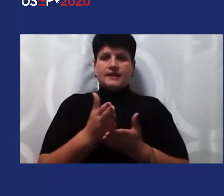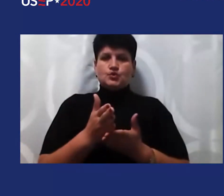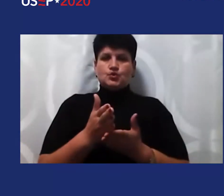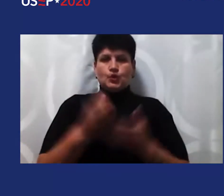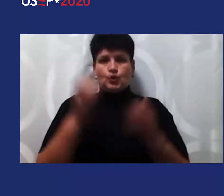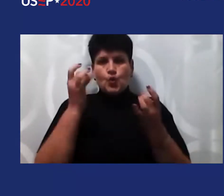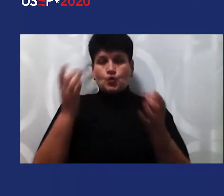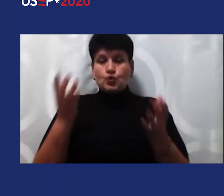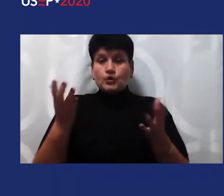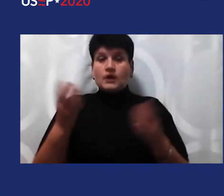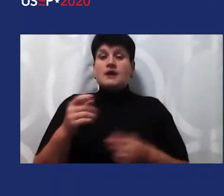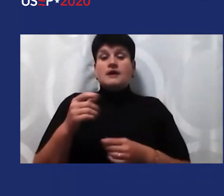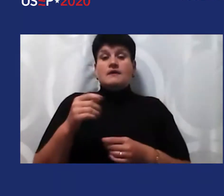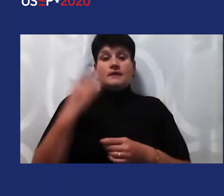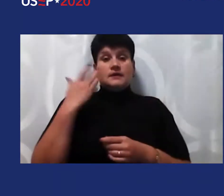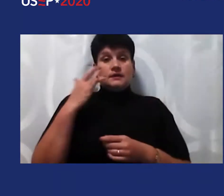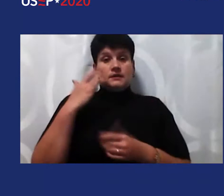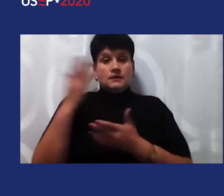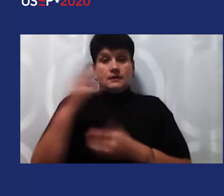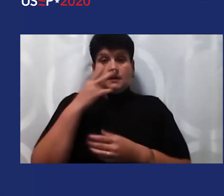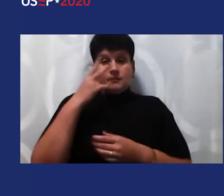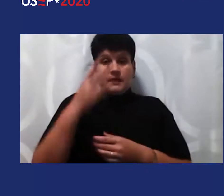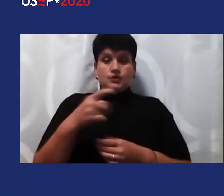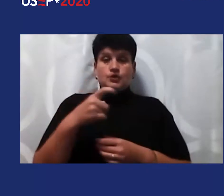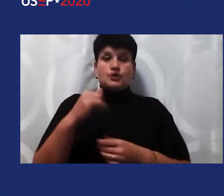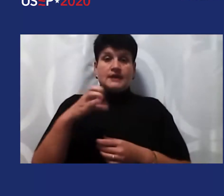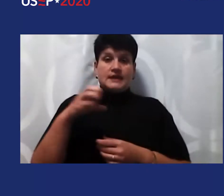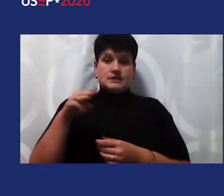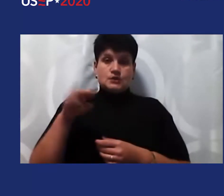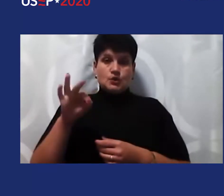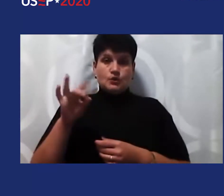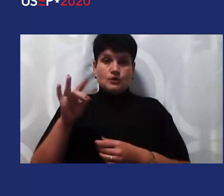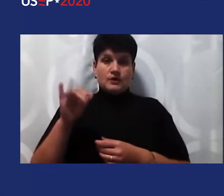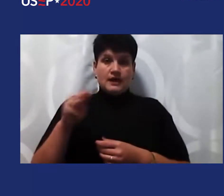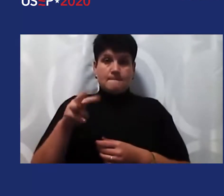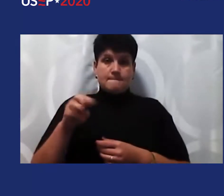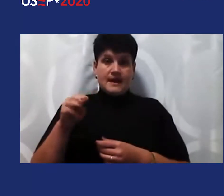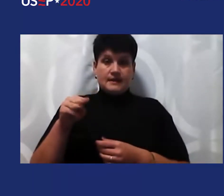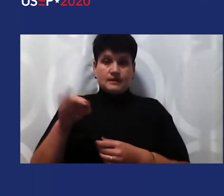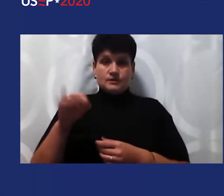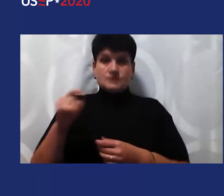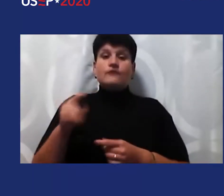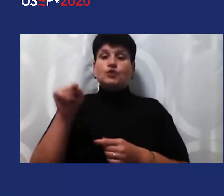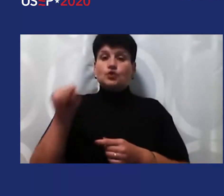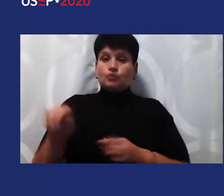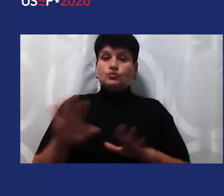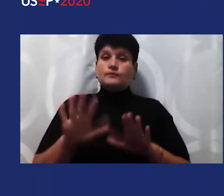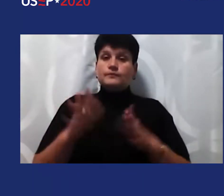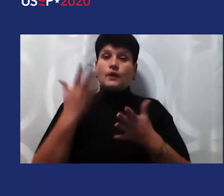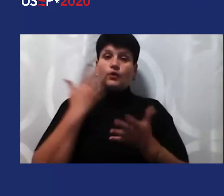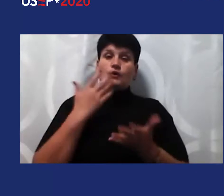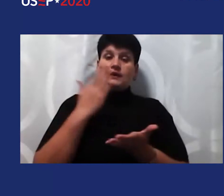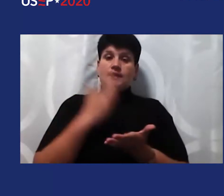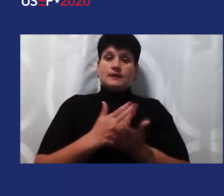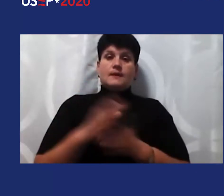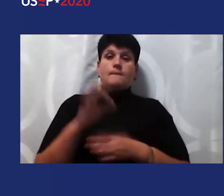problem issues as a consequence of policy of Russification and Sovietization, Soviet